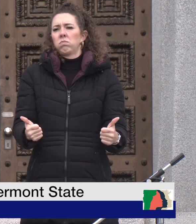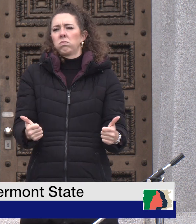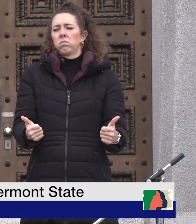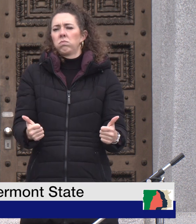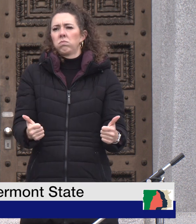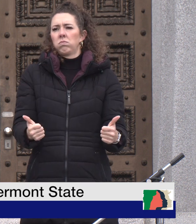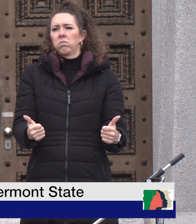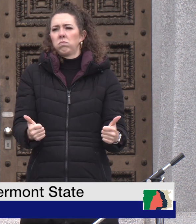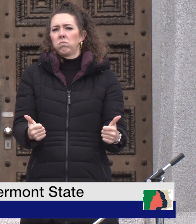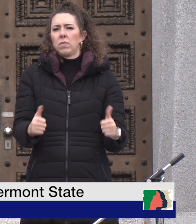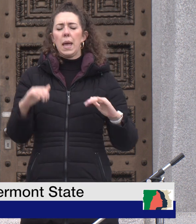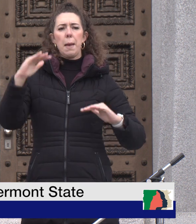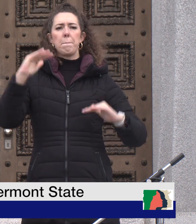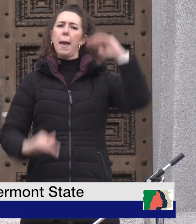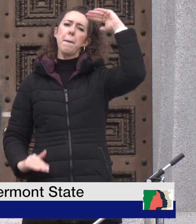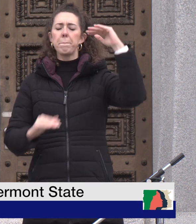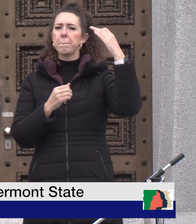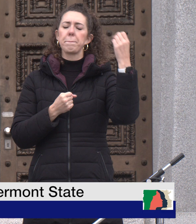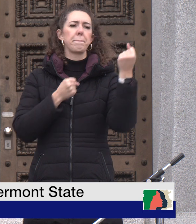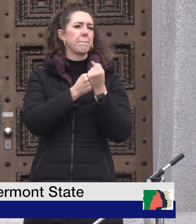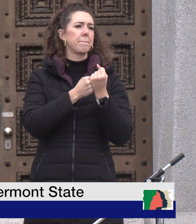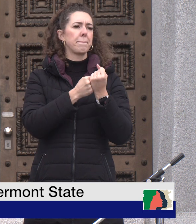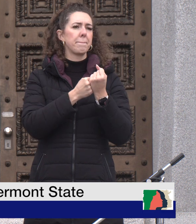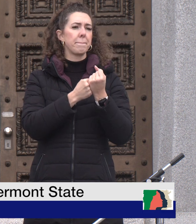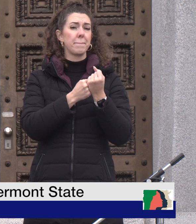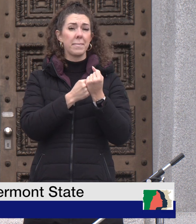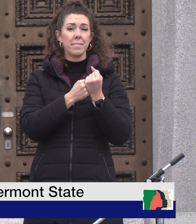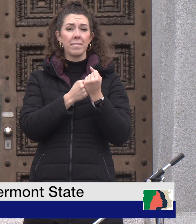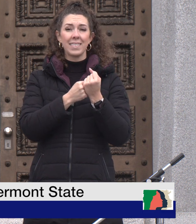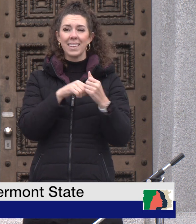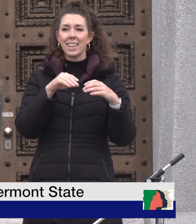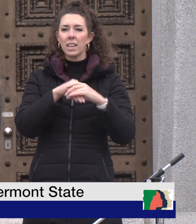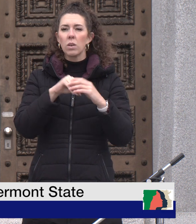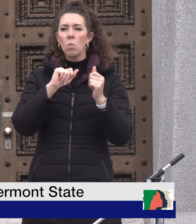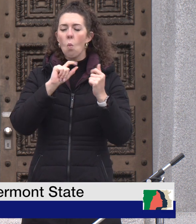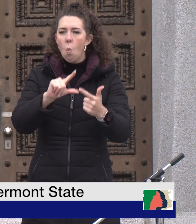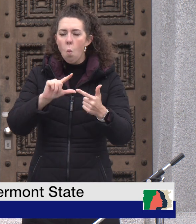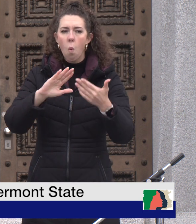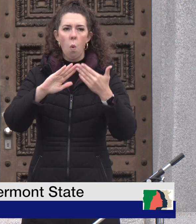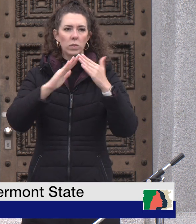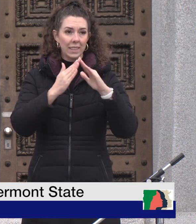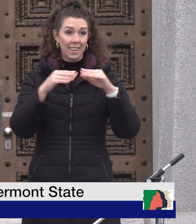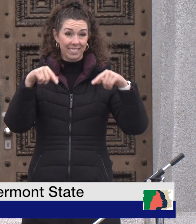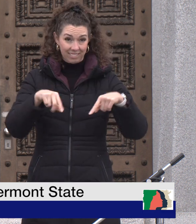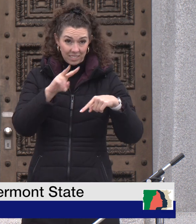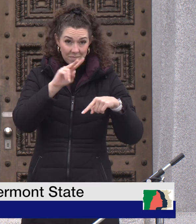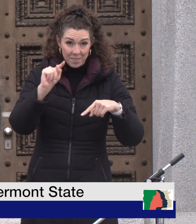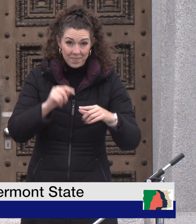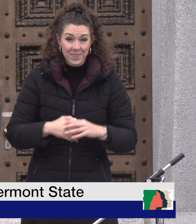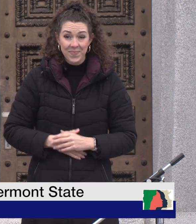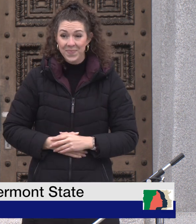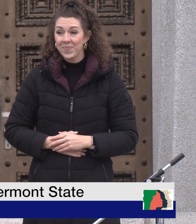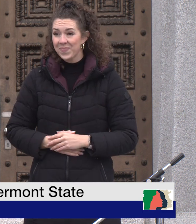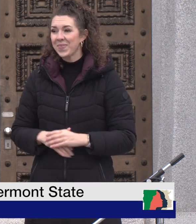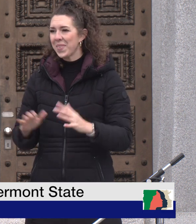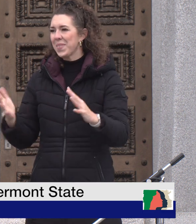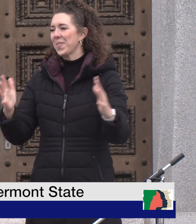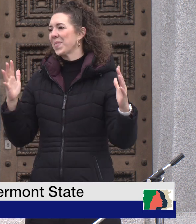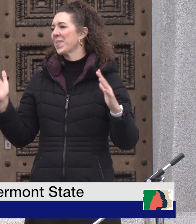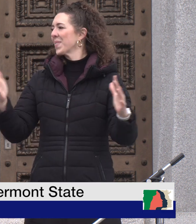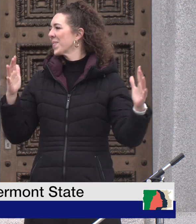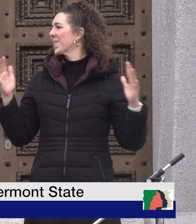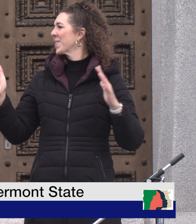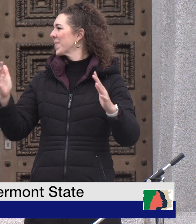There was majority support in every single town in Vermont.